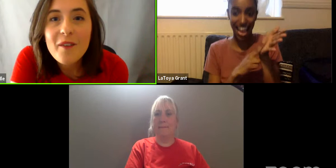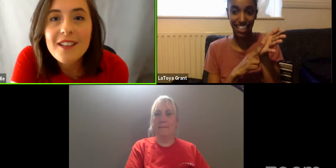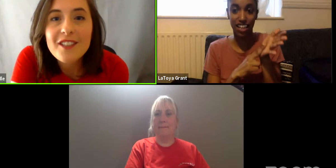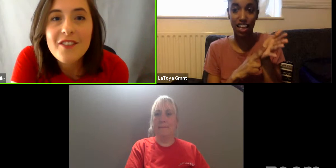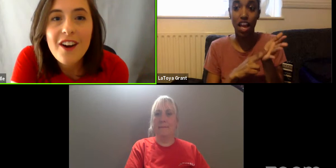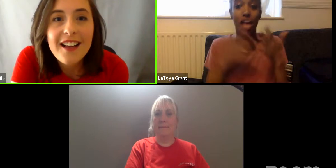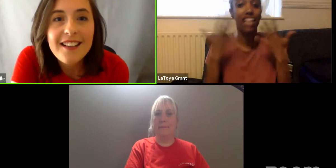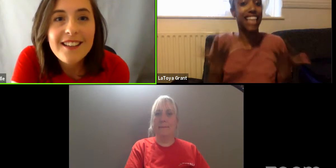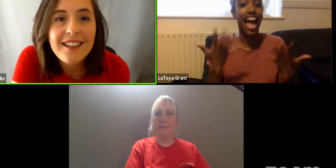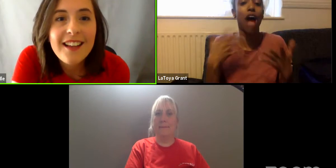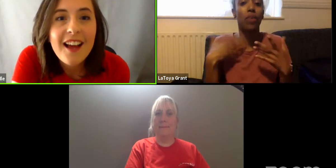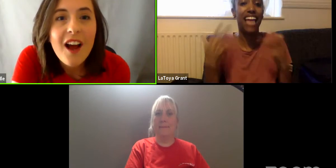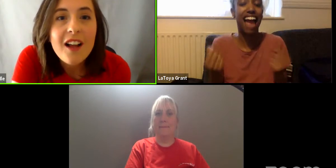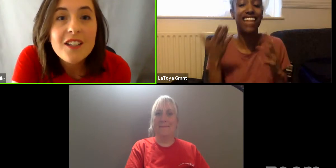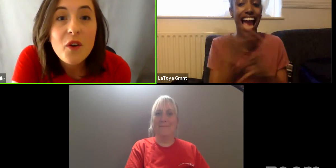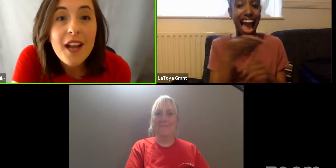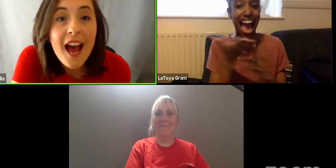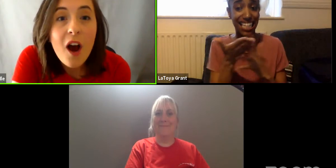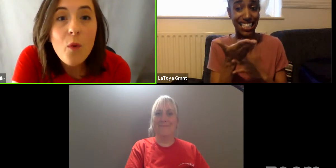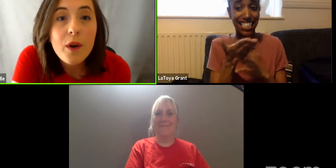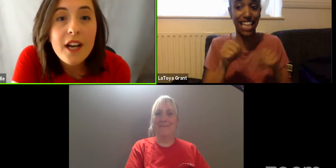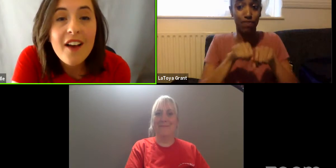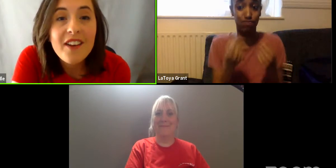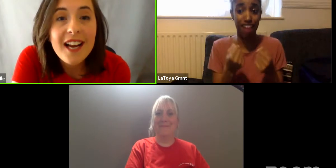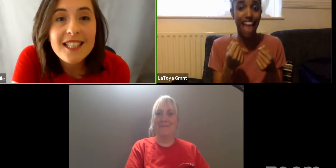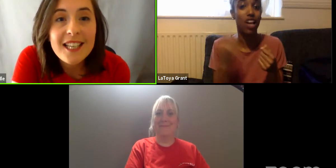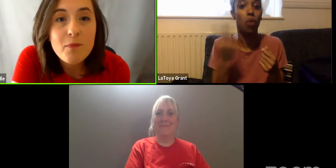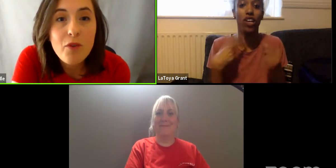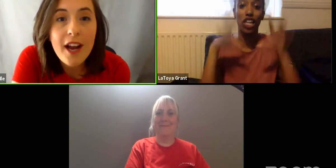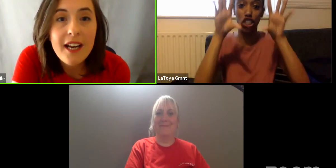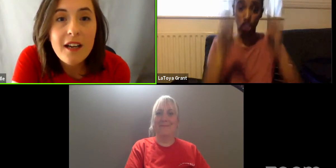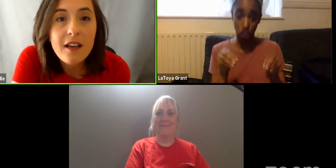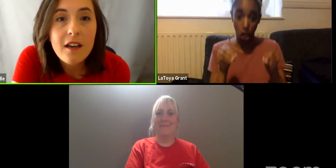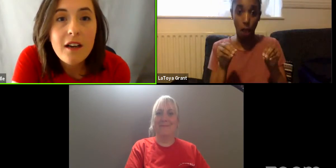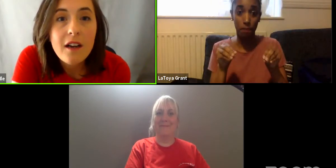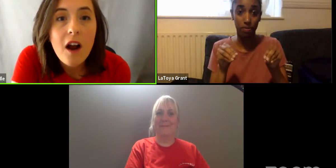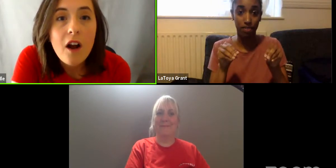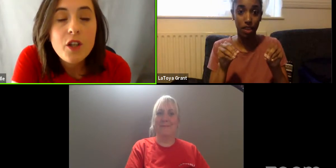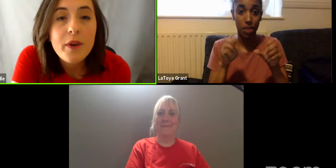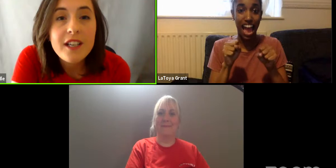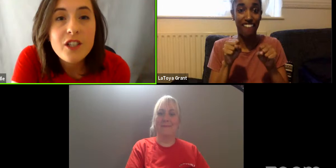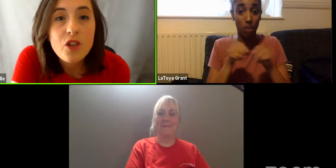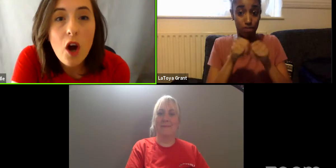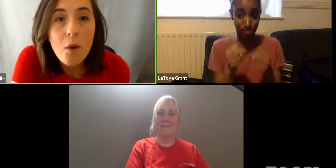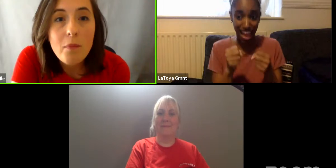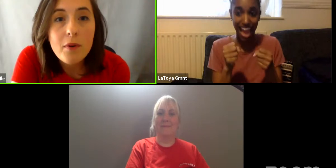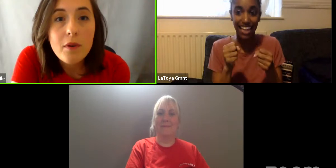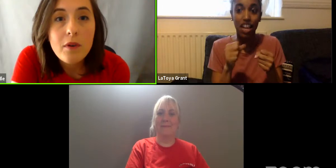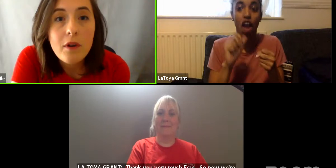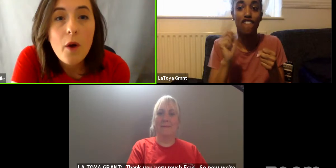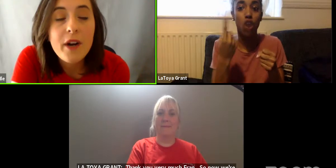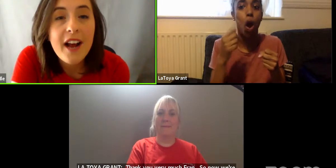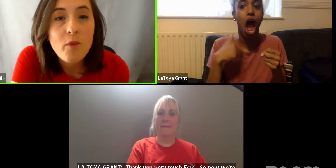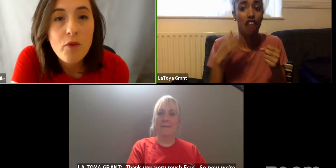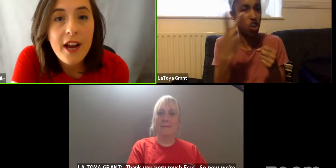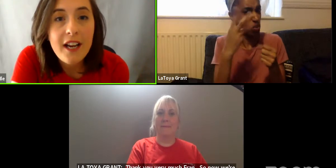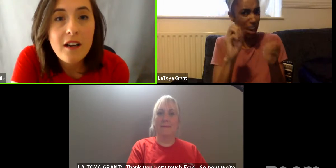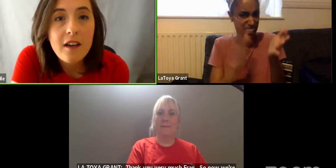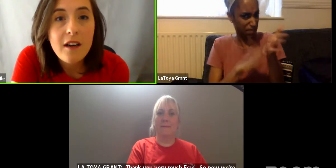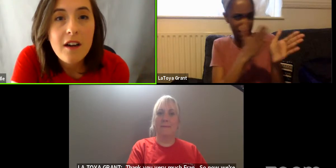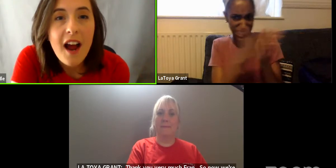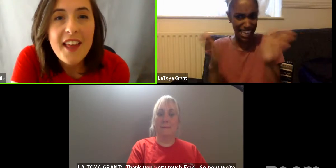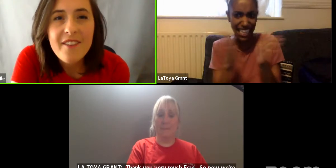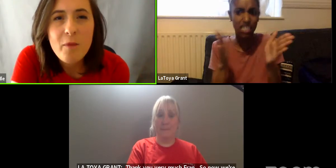Thank you very much, Fran. So now we're going to have an access break. So we're going to stop and we're going to have a